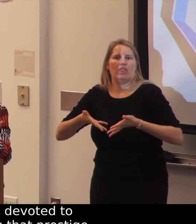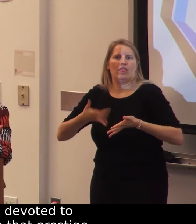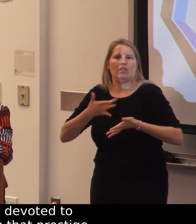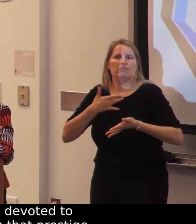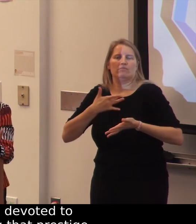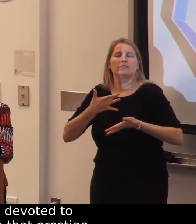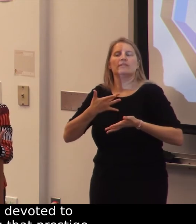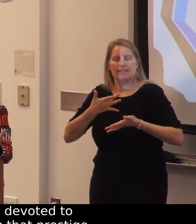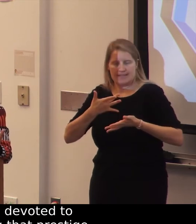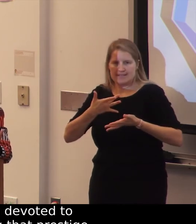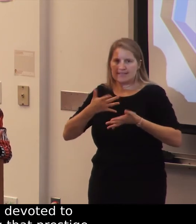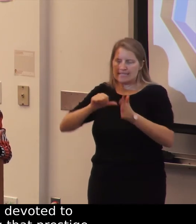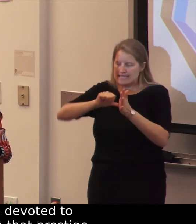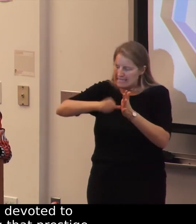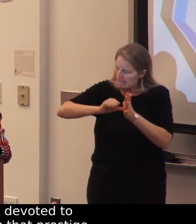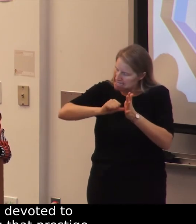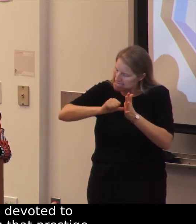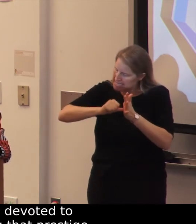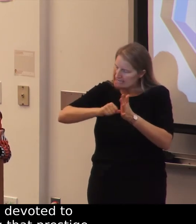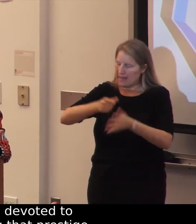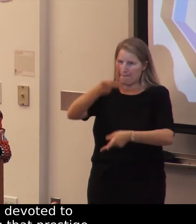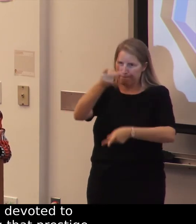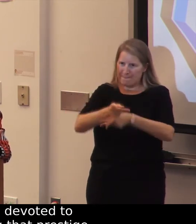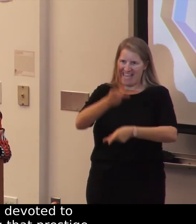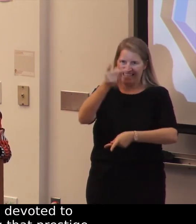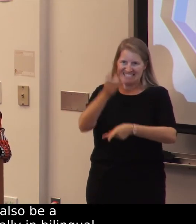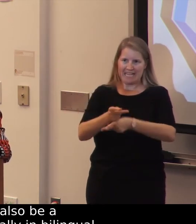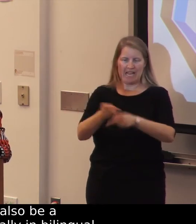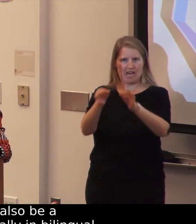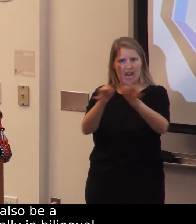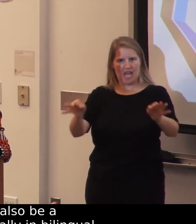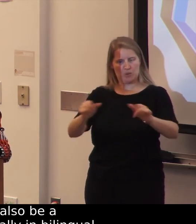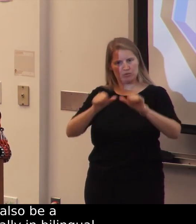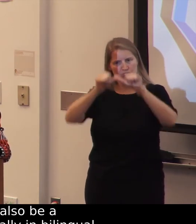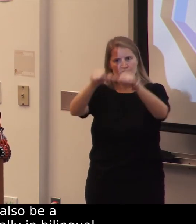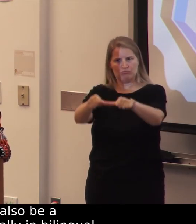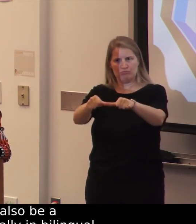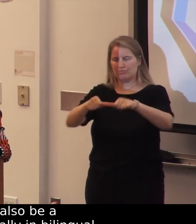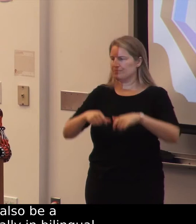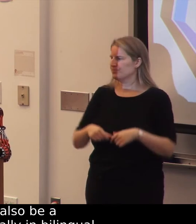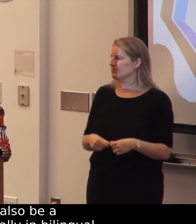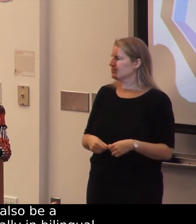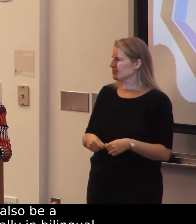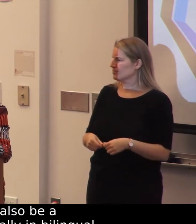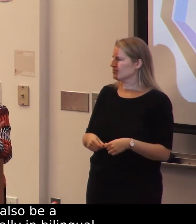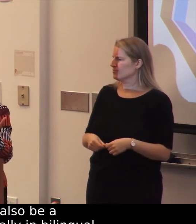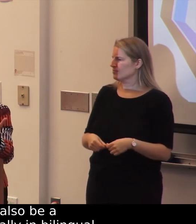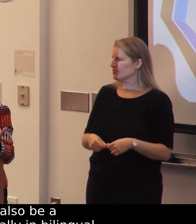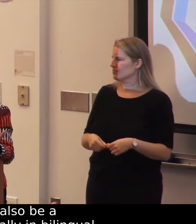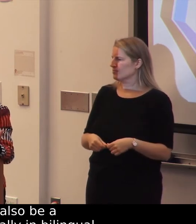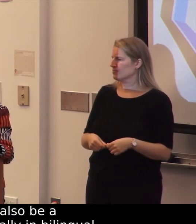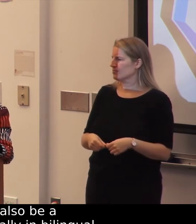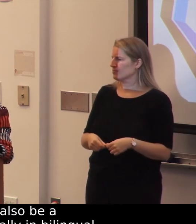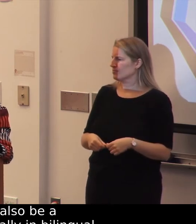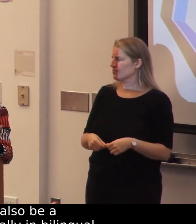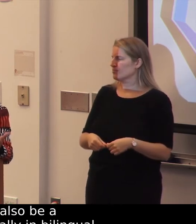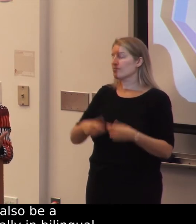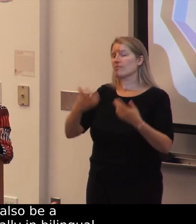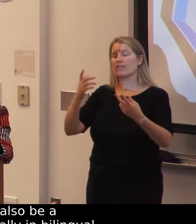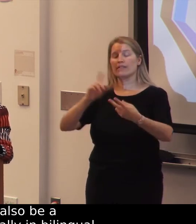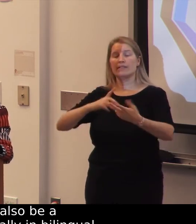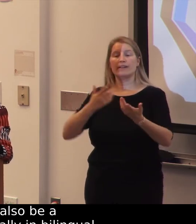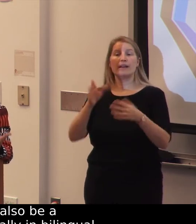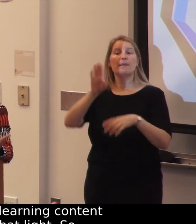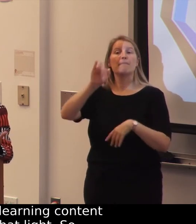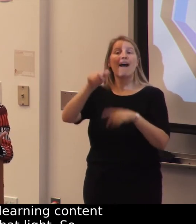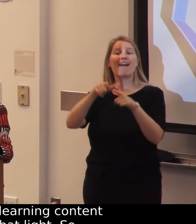a lot of attention devoted to maintaining that prestige language. And there might also be a focus, especially in